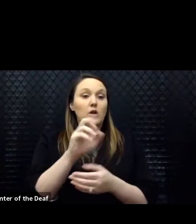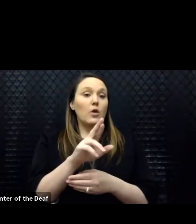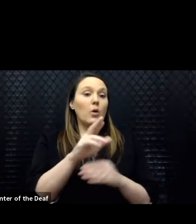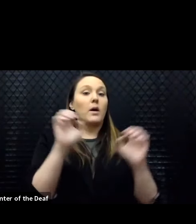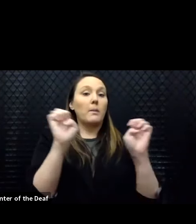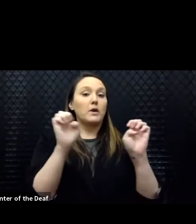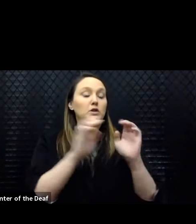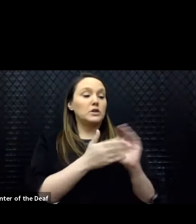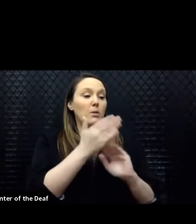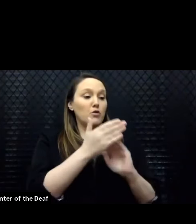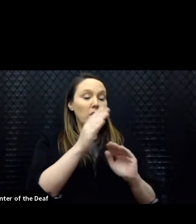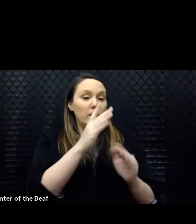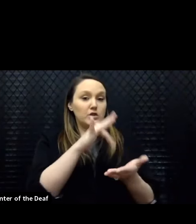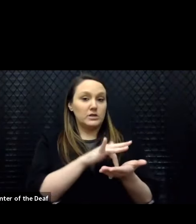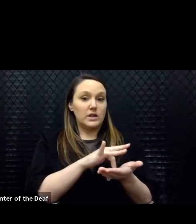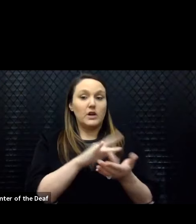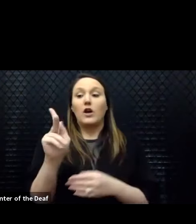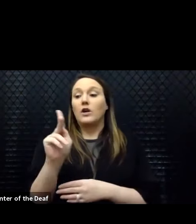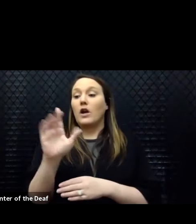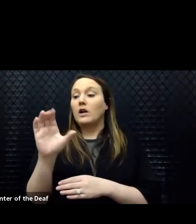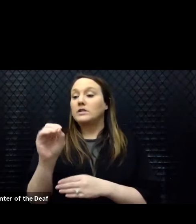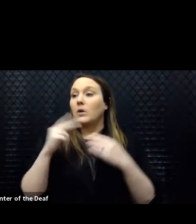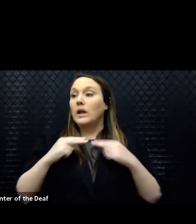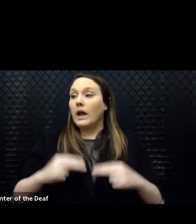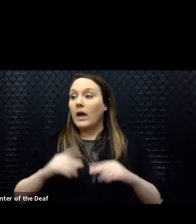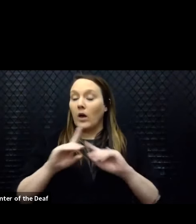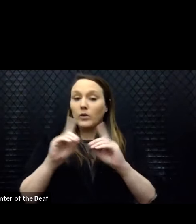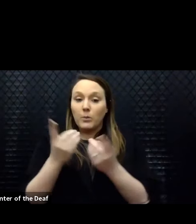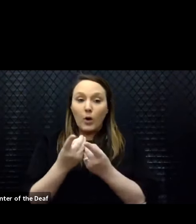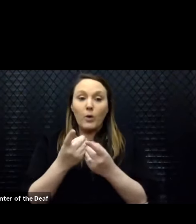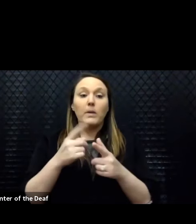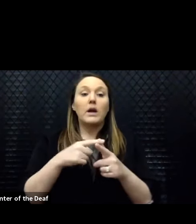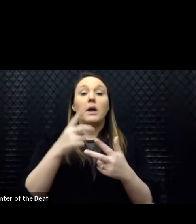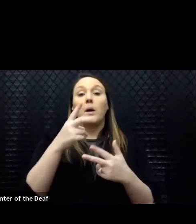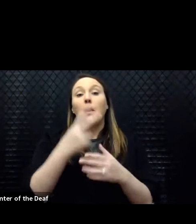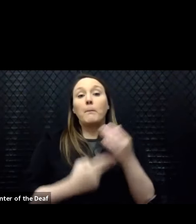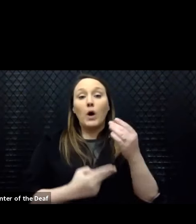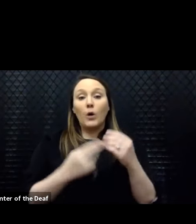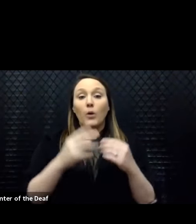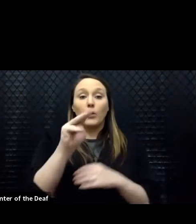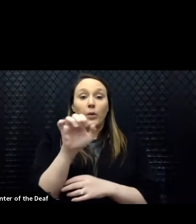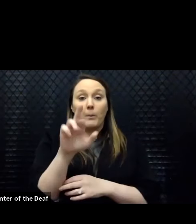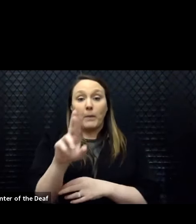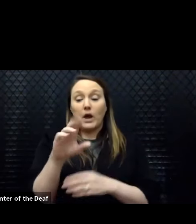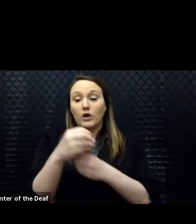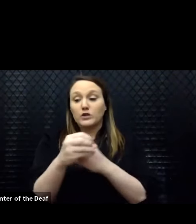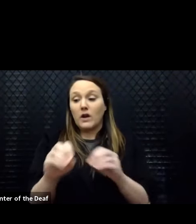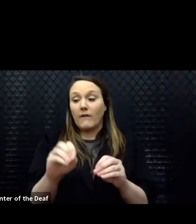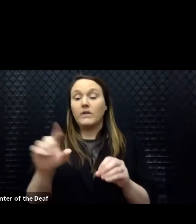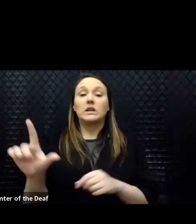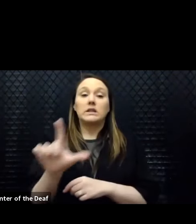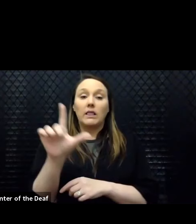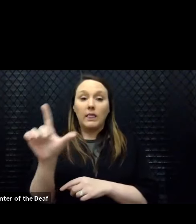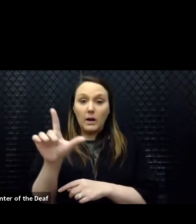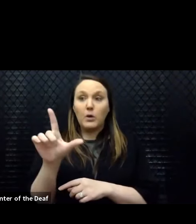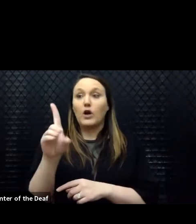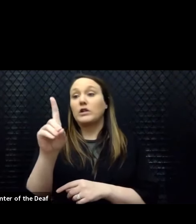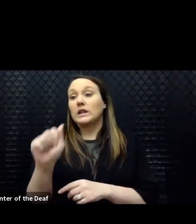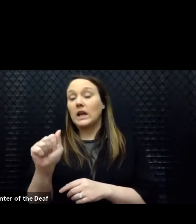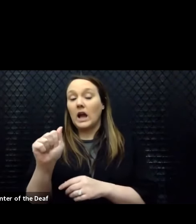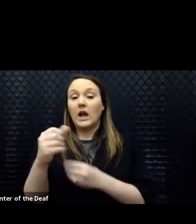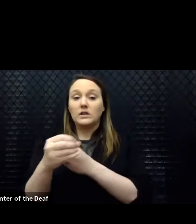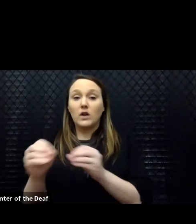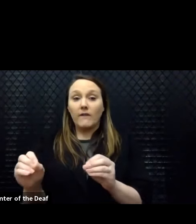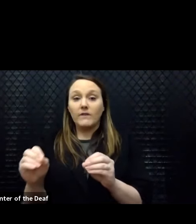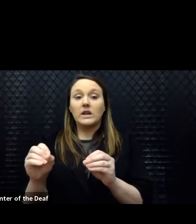the folks from Knox County Health Department, both of the mayor's offices, the library, the district attorney's office, Knox County